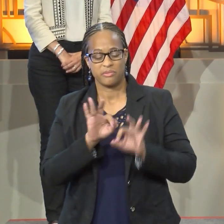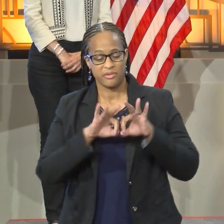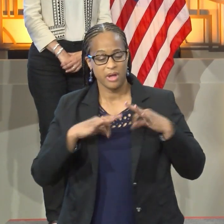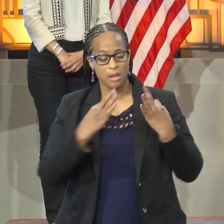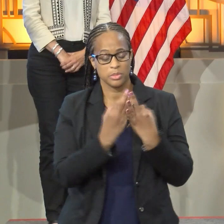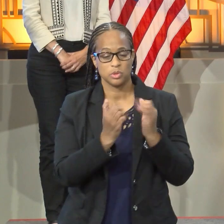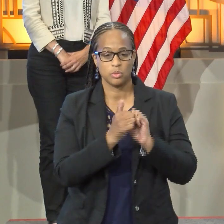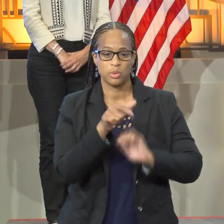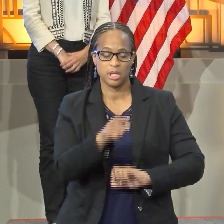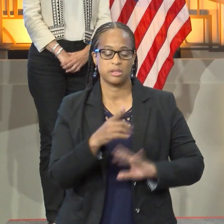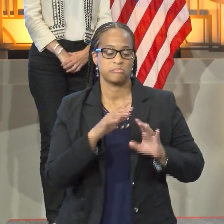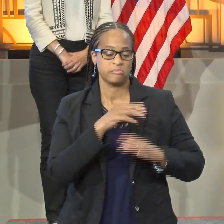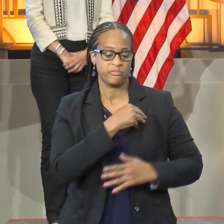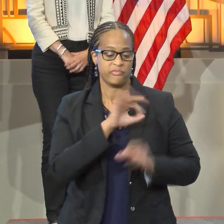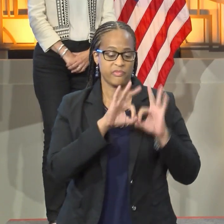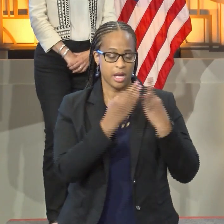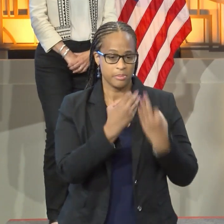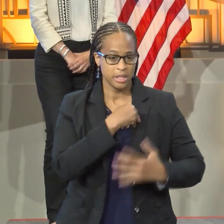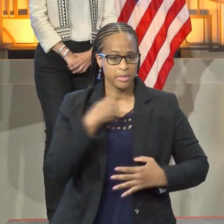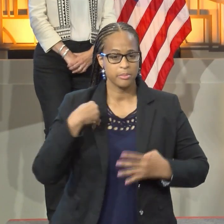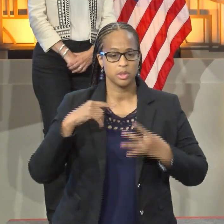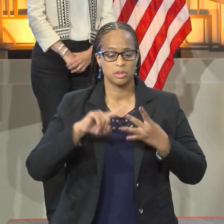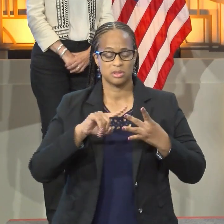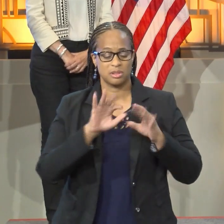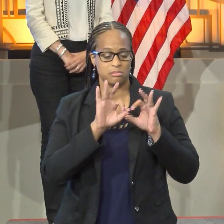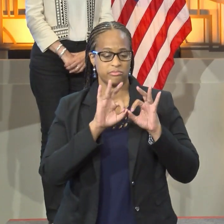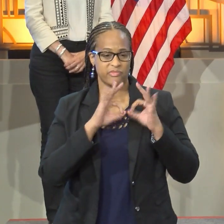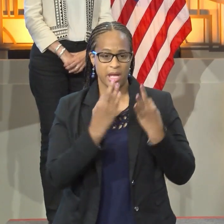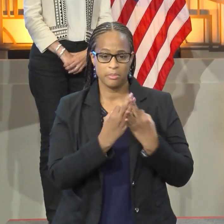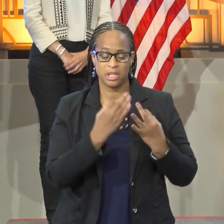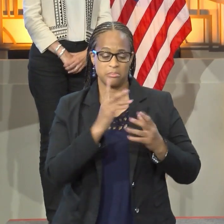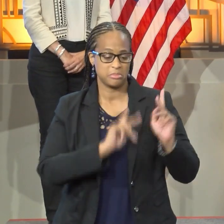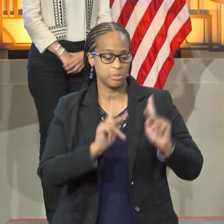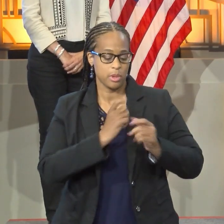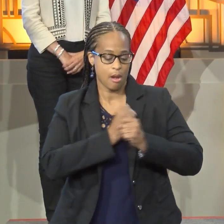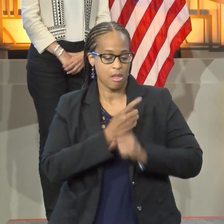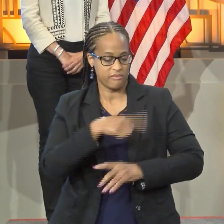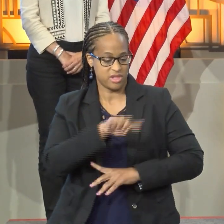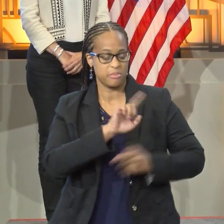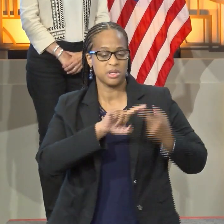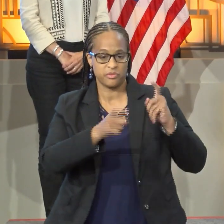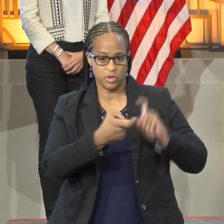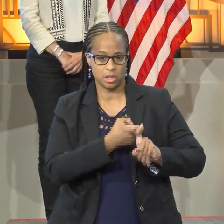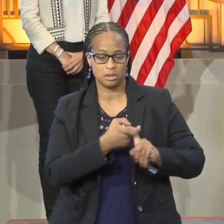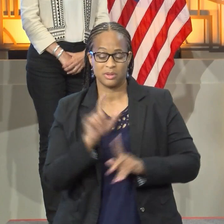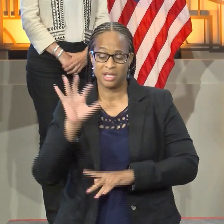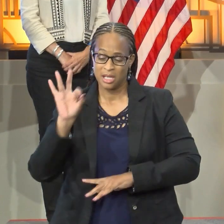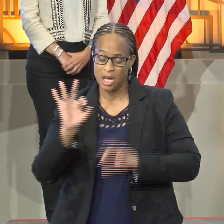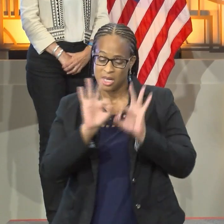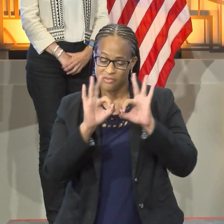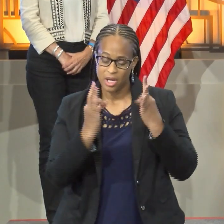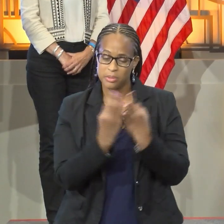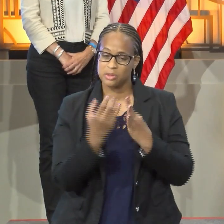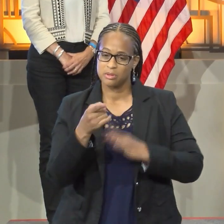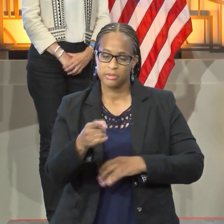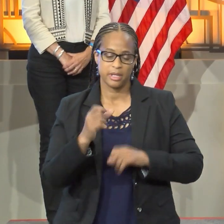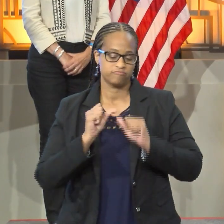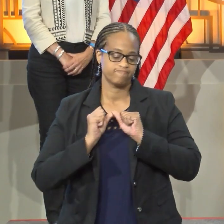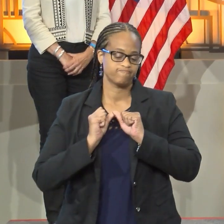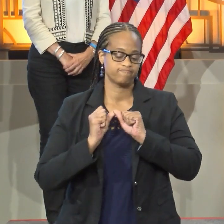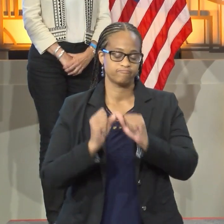with loved ones, friends, and so 9 families that will be